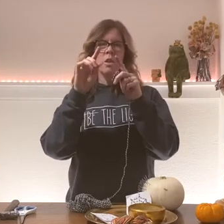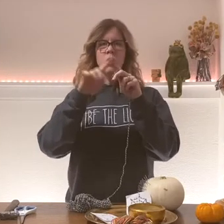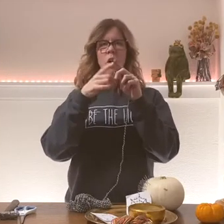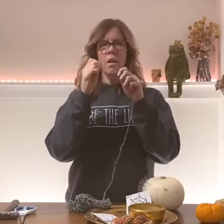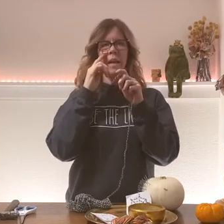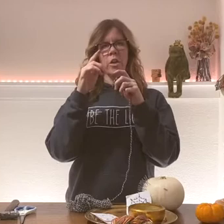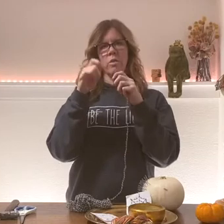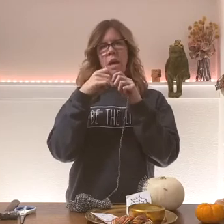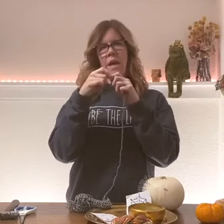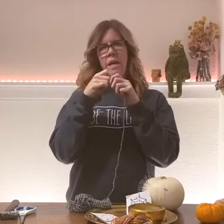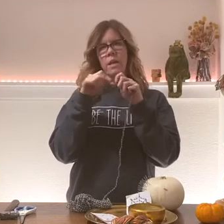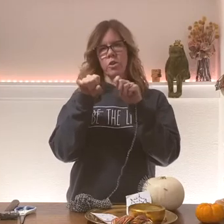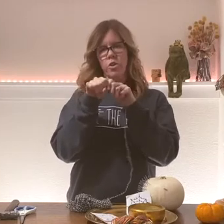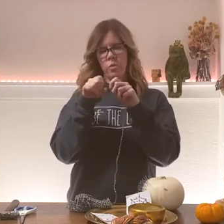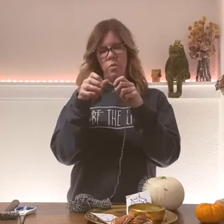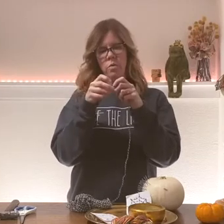start like you're tying a shoe.